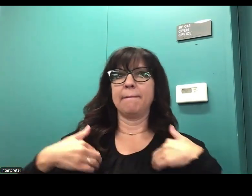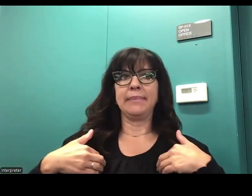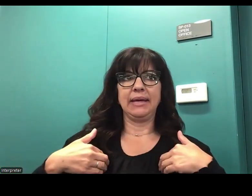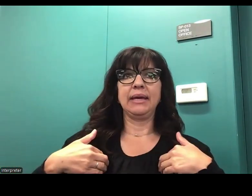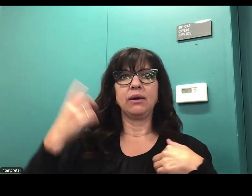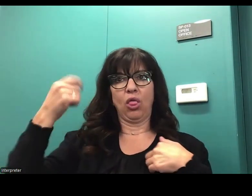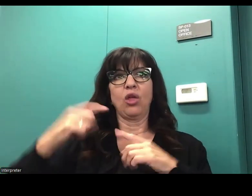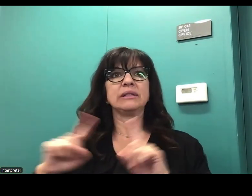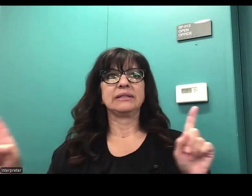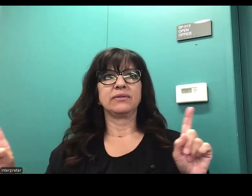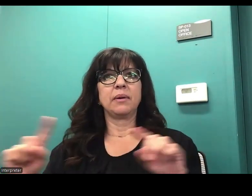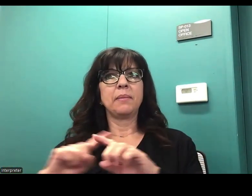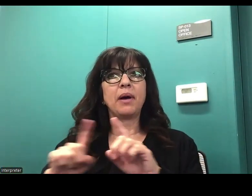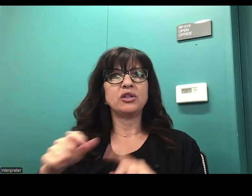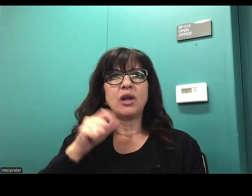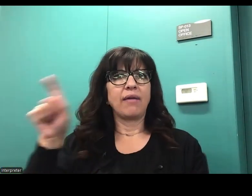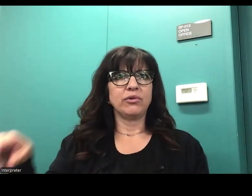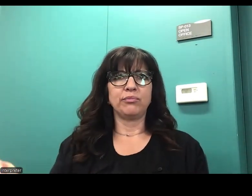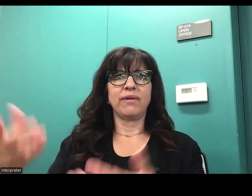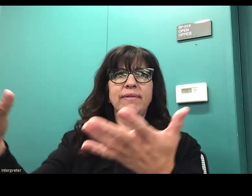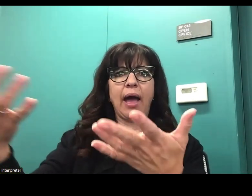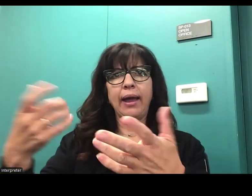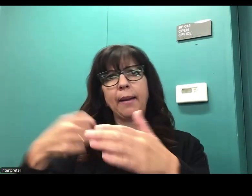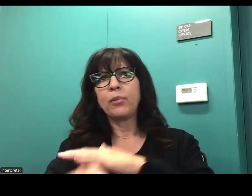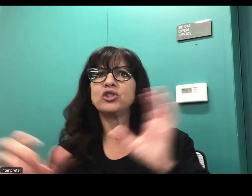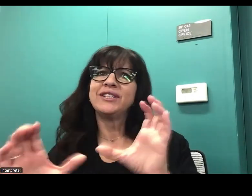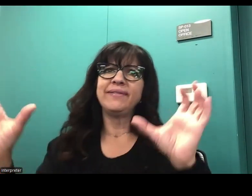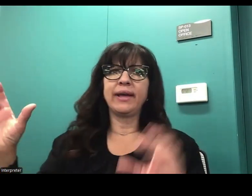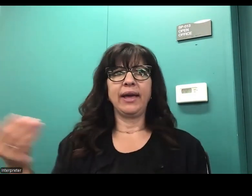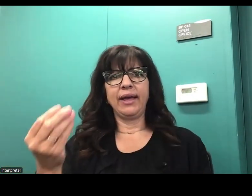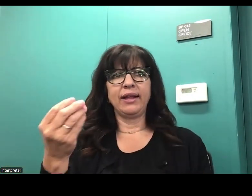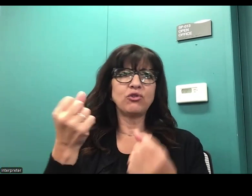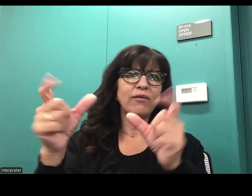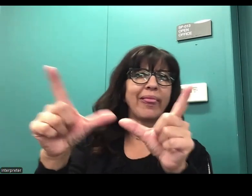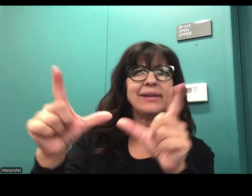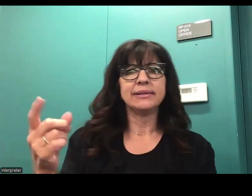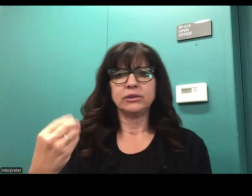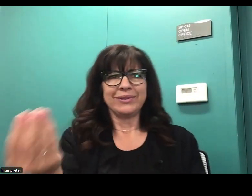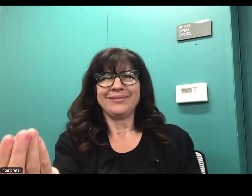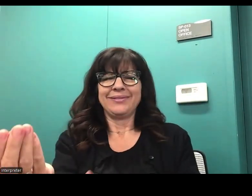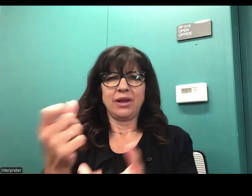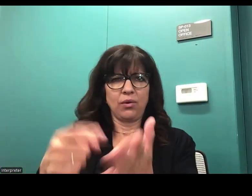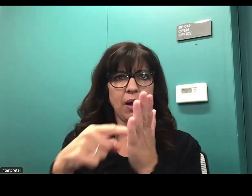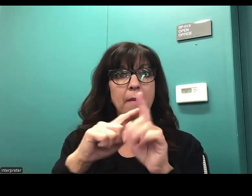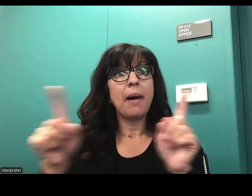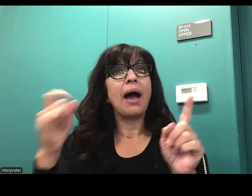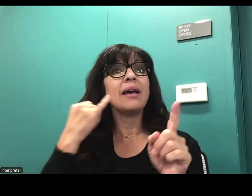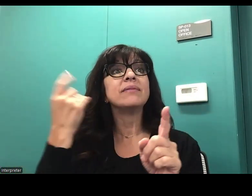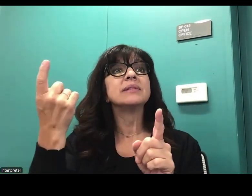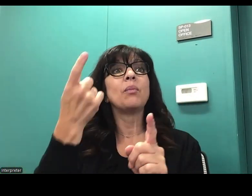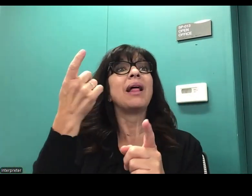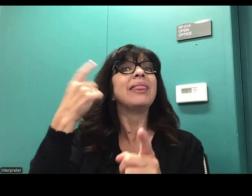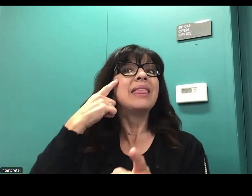the bathroom. But she doesn't have to provide a birth certificate or driver's license or whatever. That's not required. But if somebody thinks that